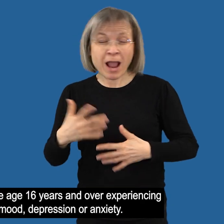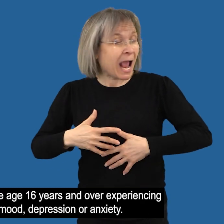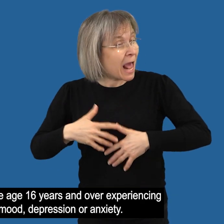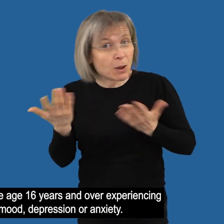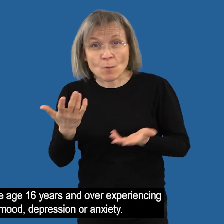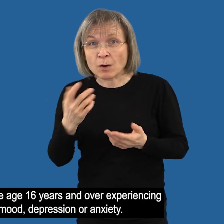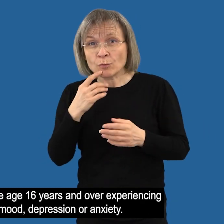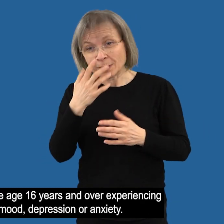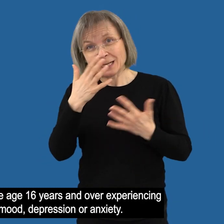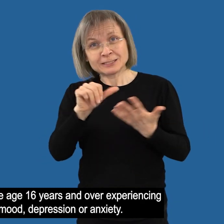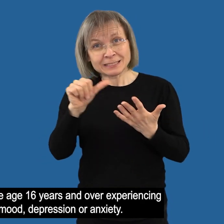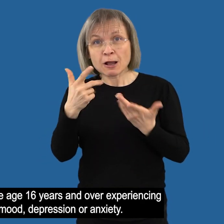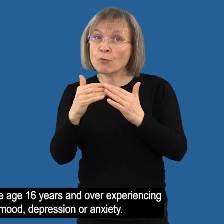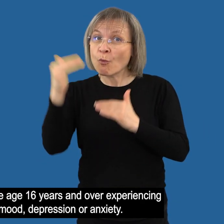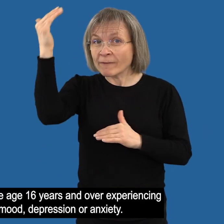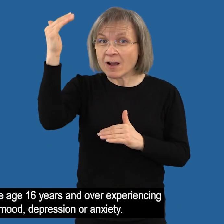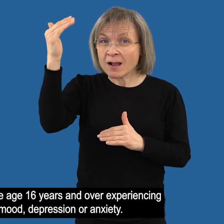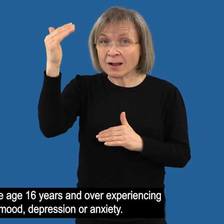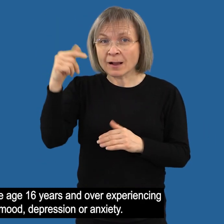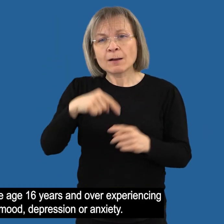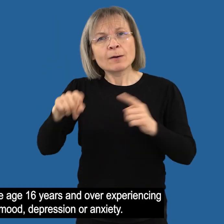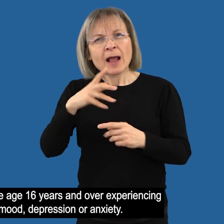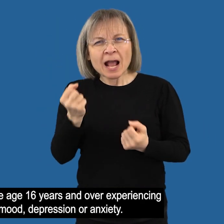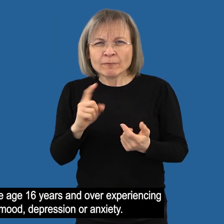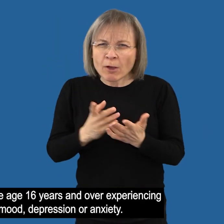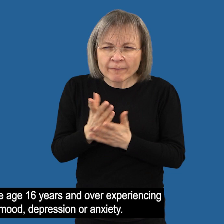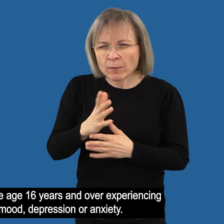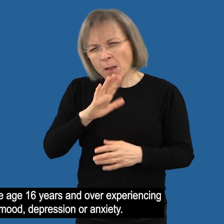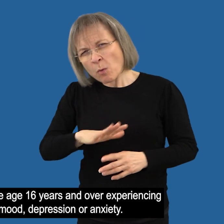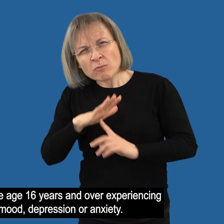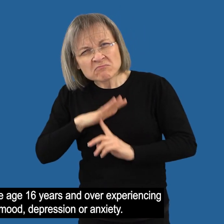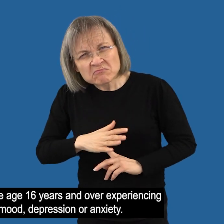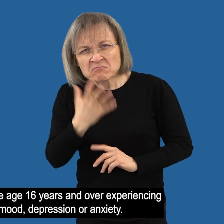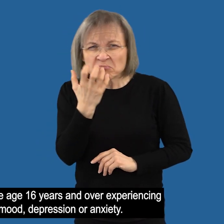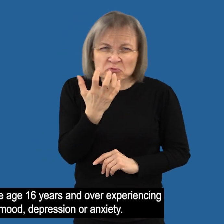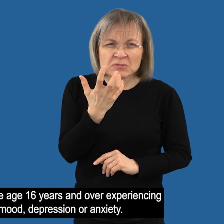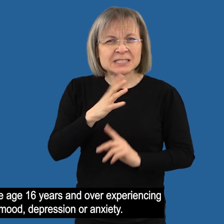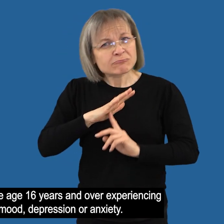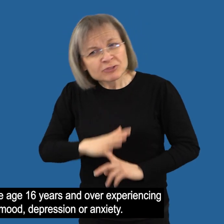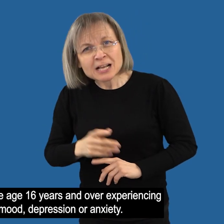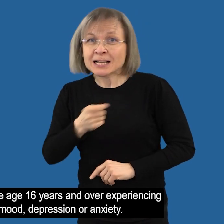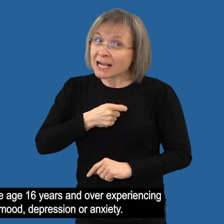It's for anyone aged 16 years and over, experiencing low mood, depression or